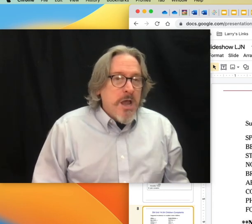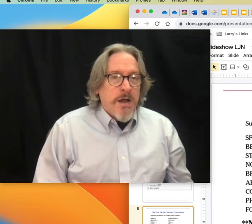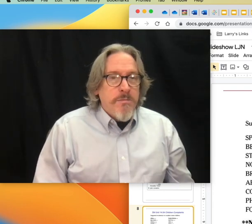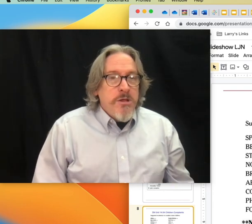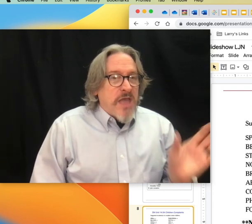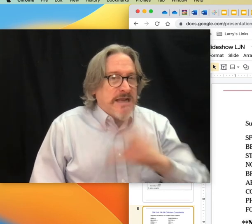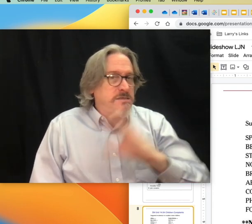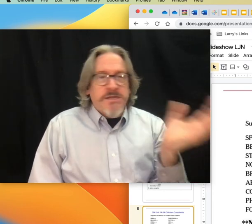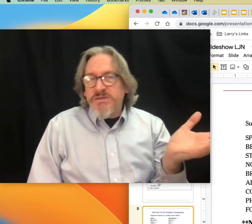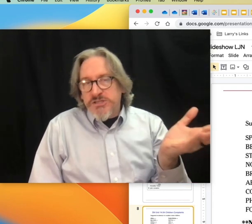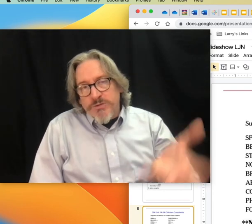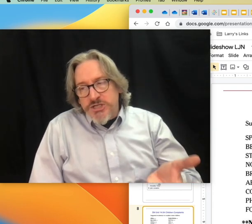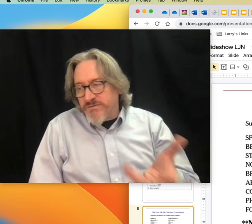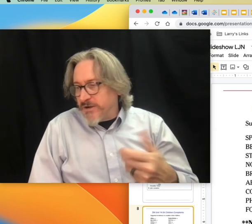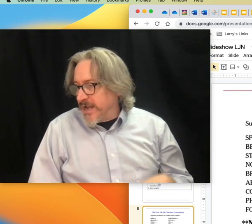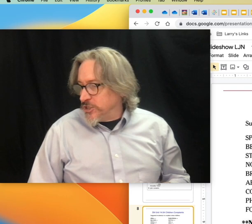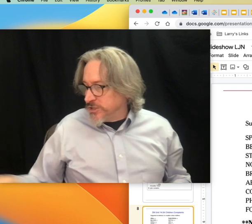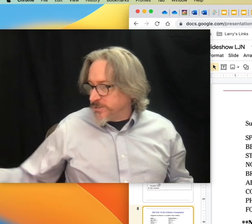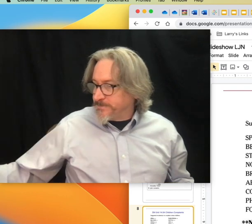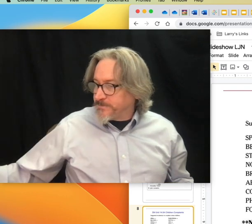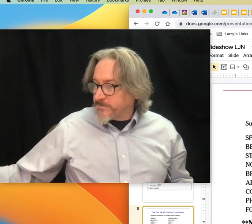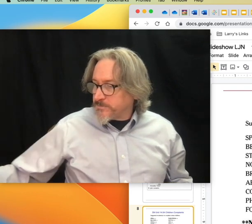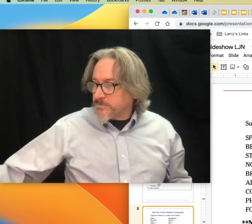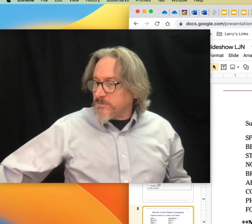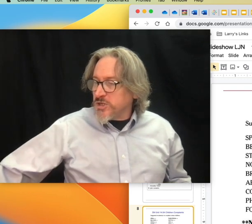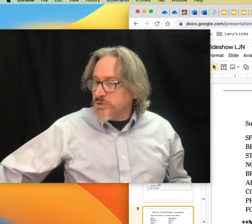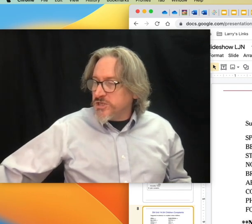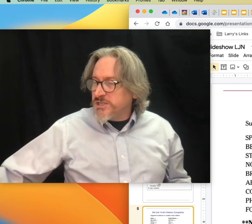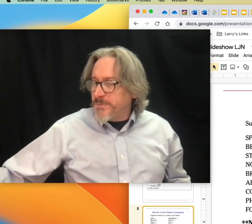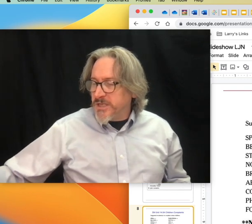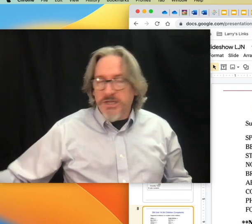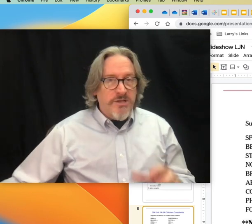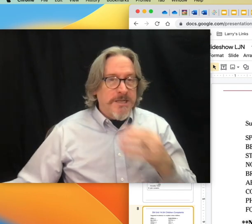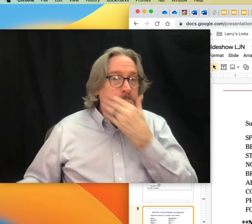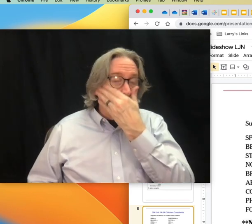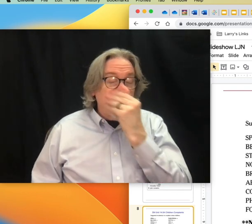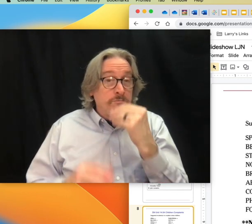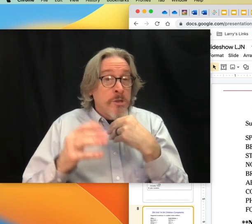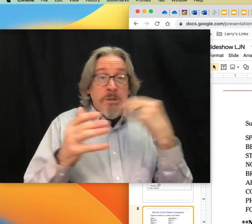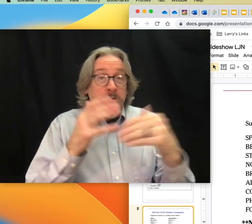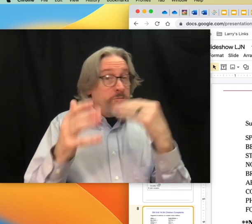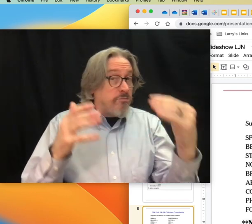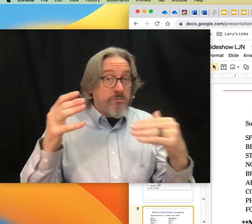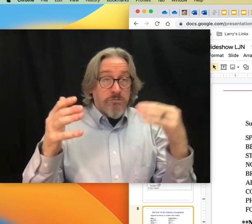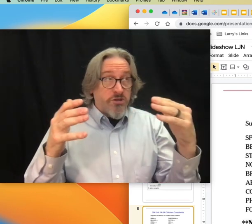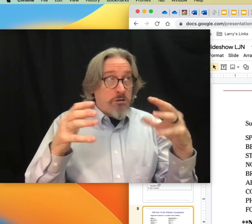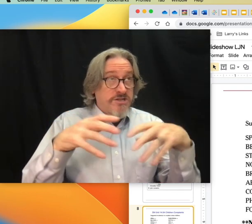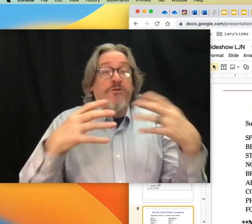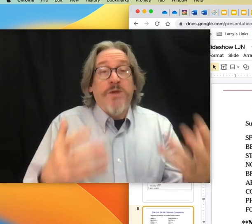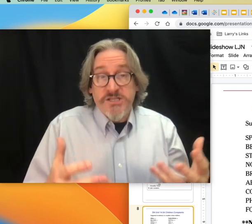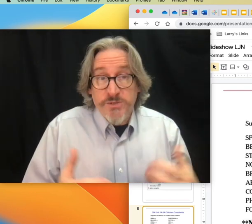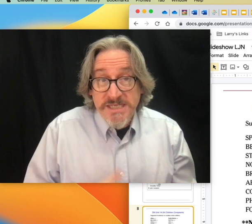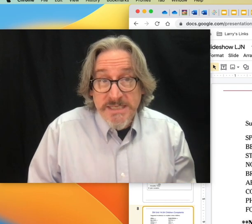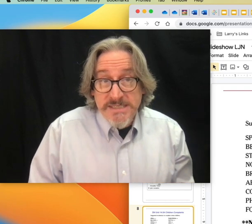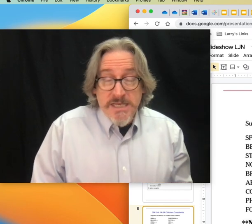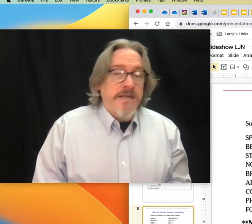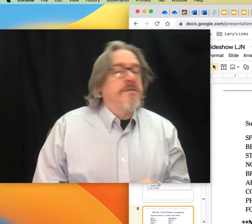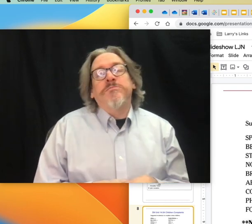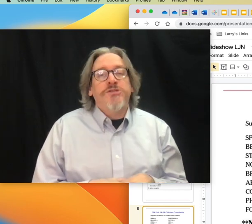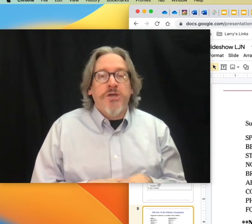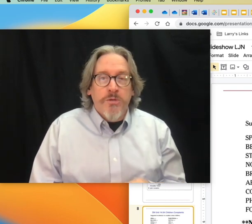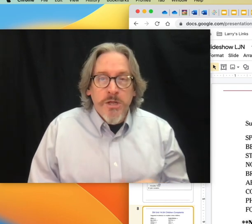and some of these are regional variations. So just to be clear, like there are different ways you'll see